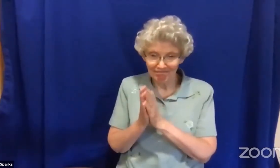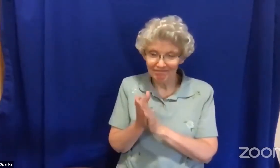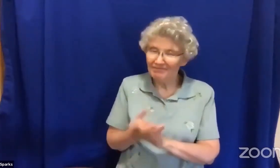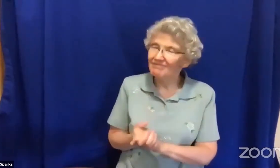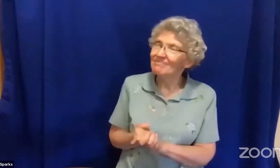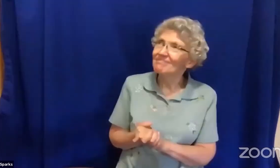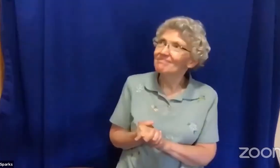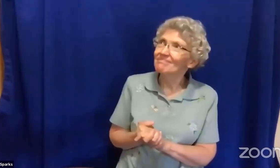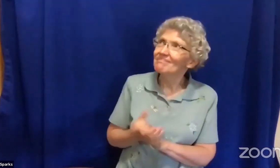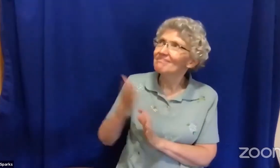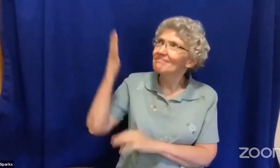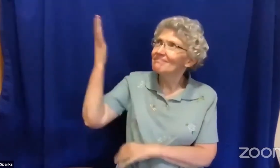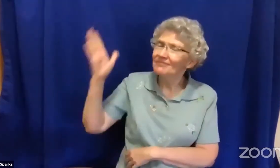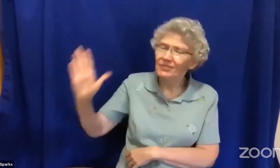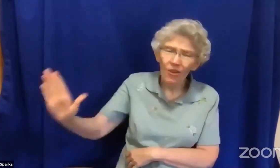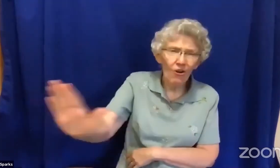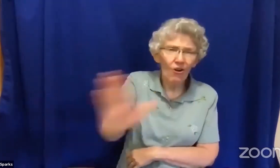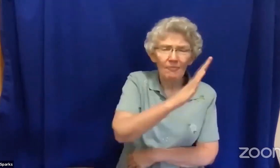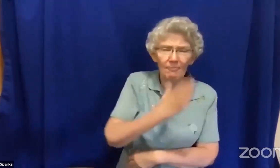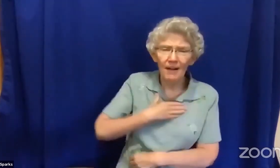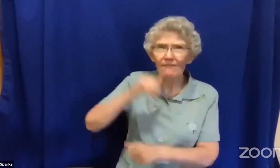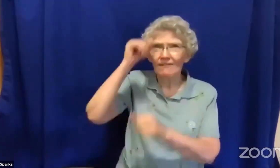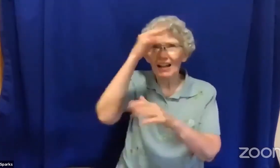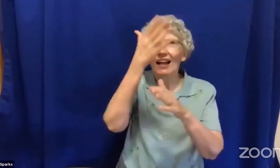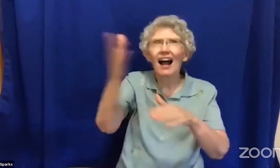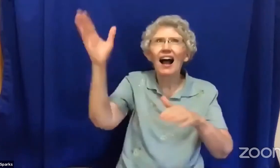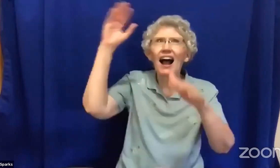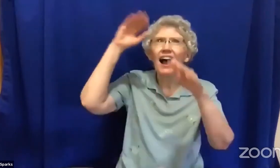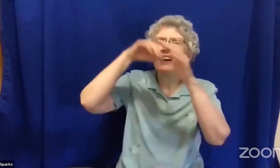Let us pray as Jesus taught.